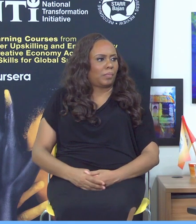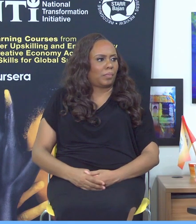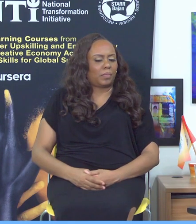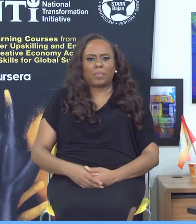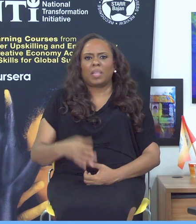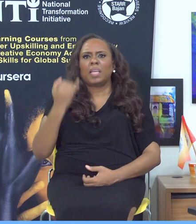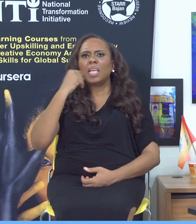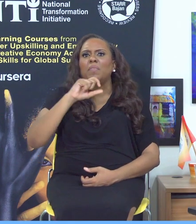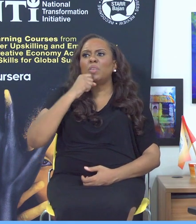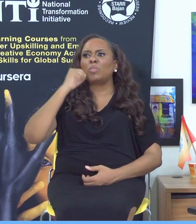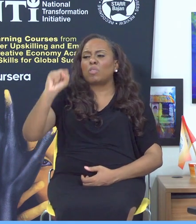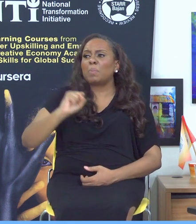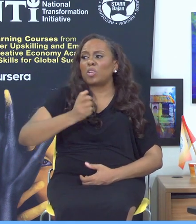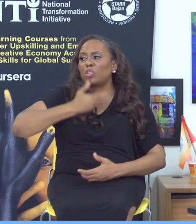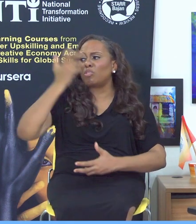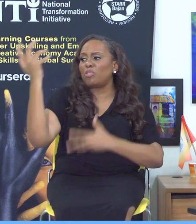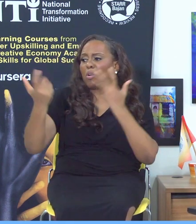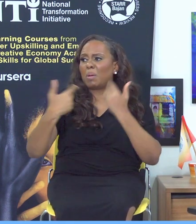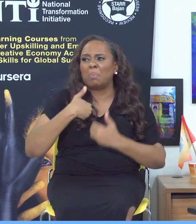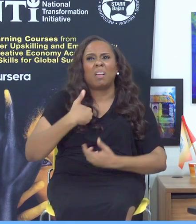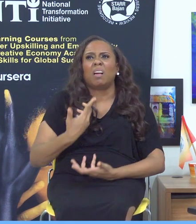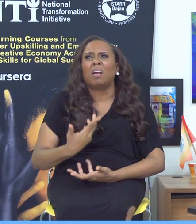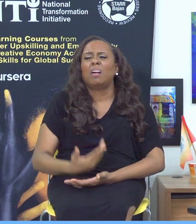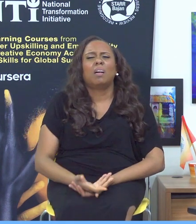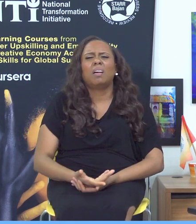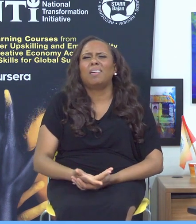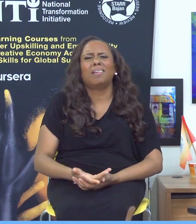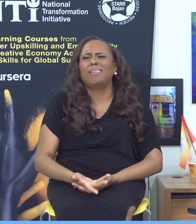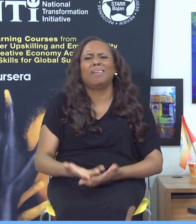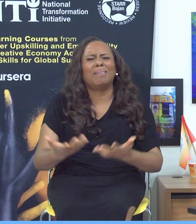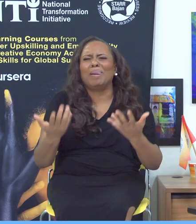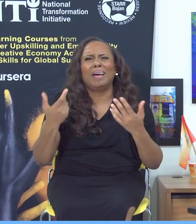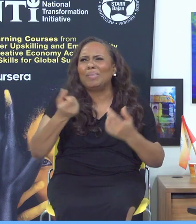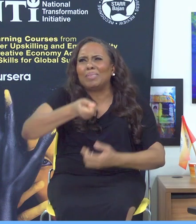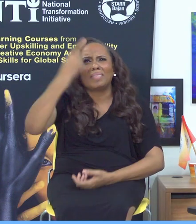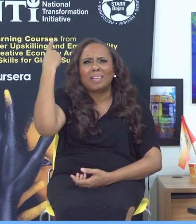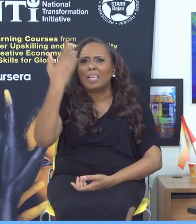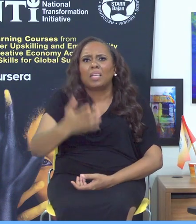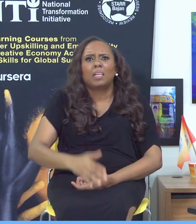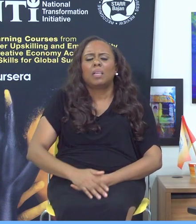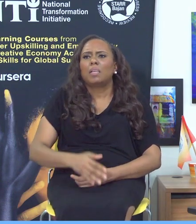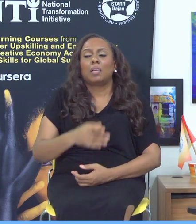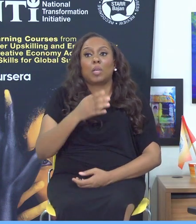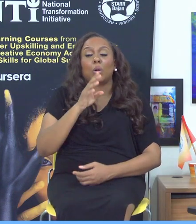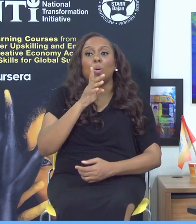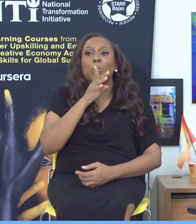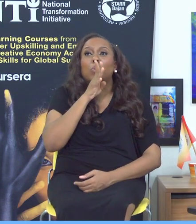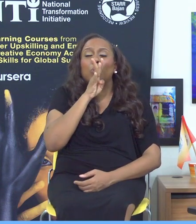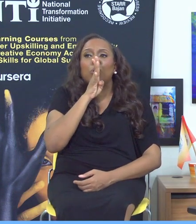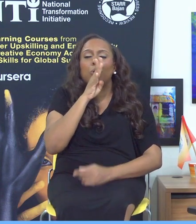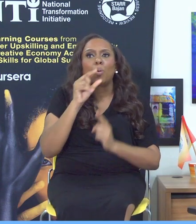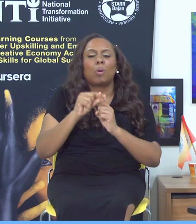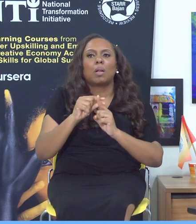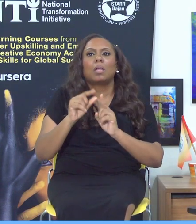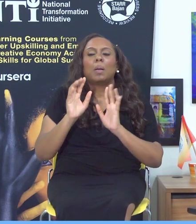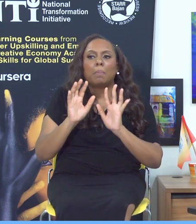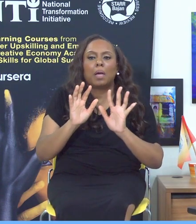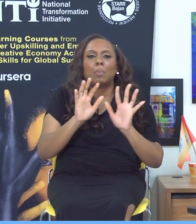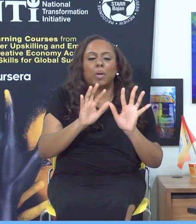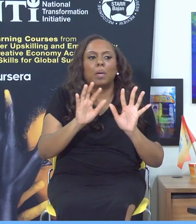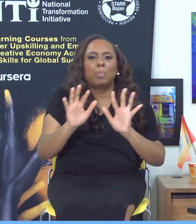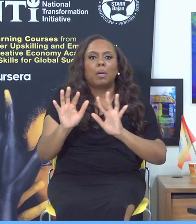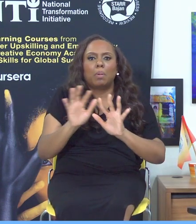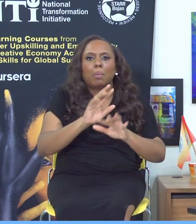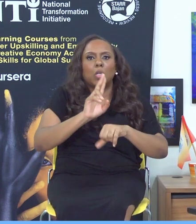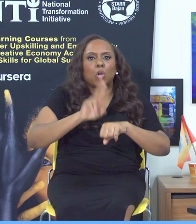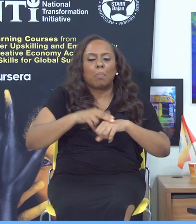message. Right, so it's very important that the person to pronounce it true, and so I can pick up the message, I